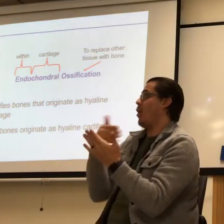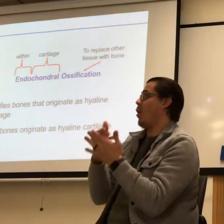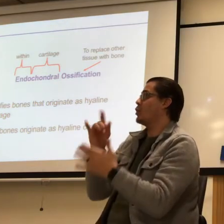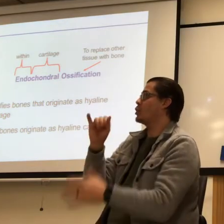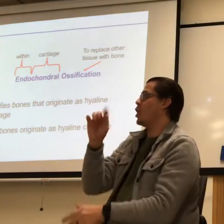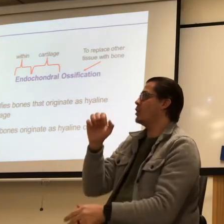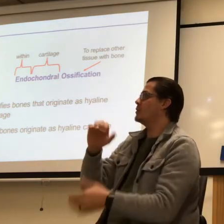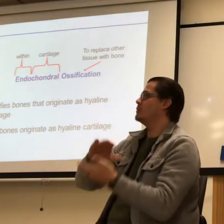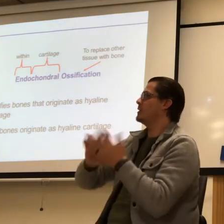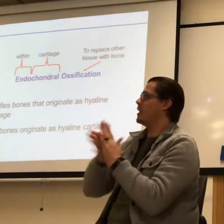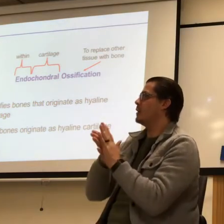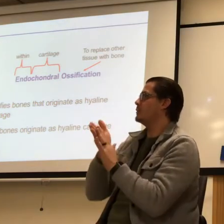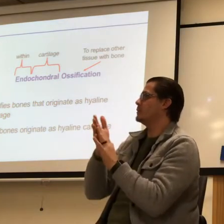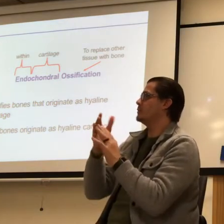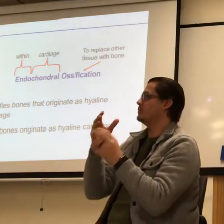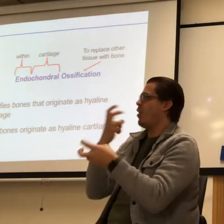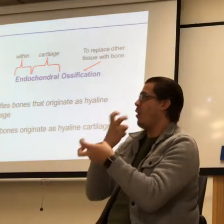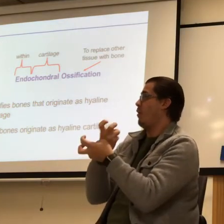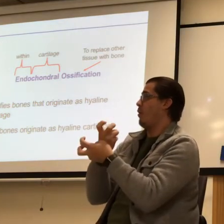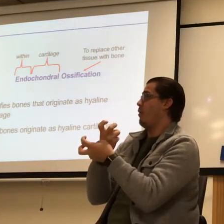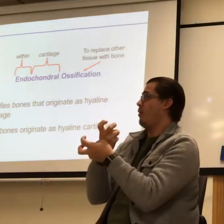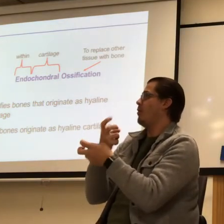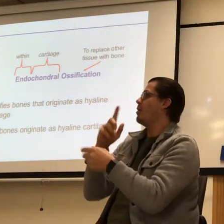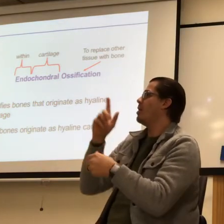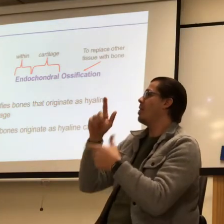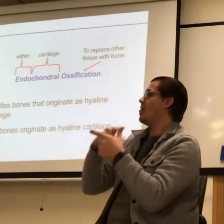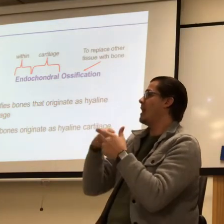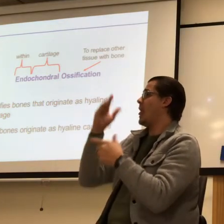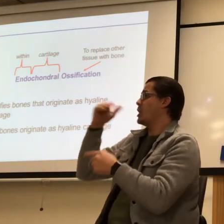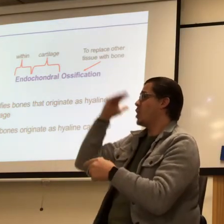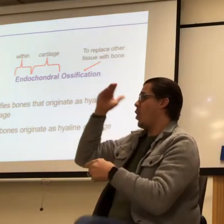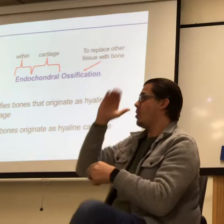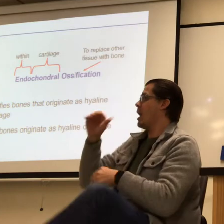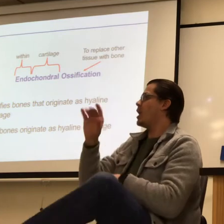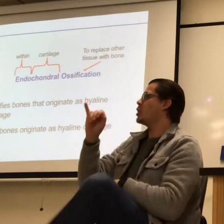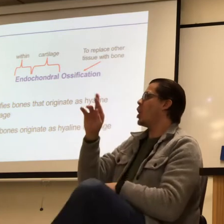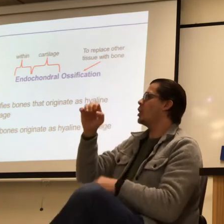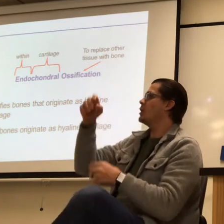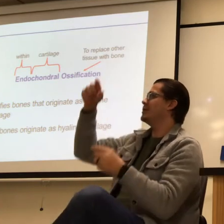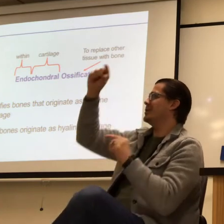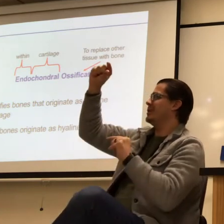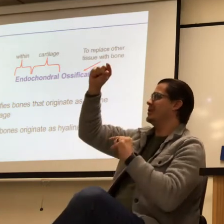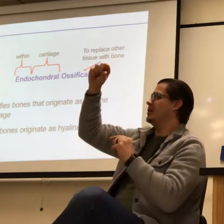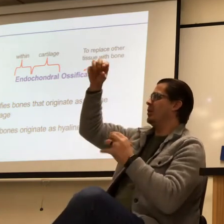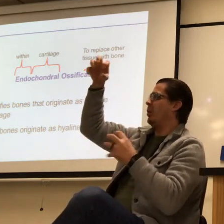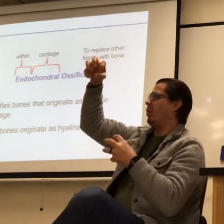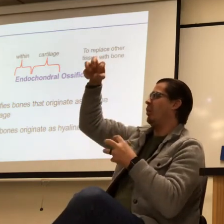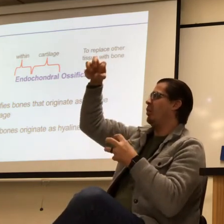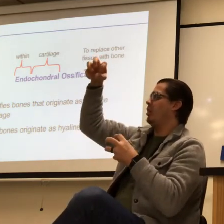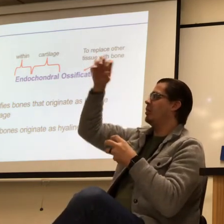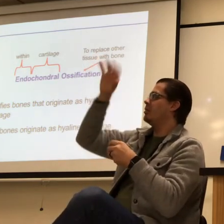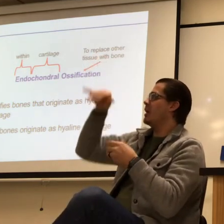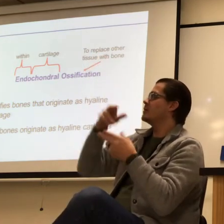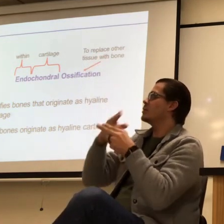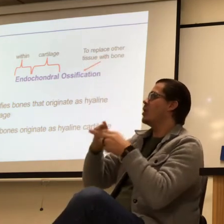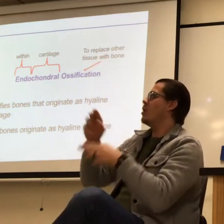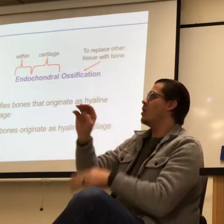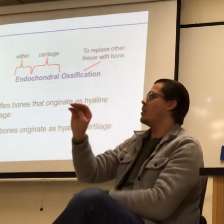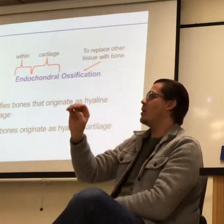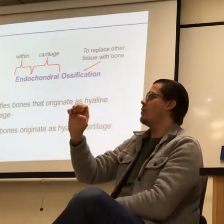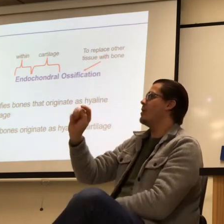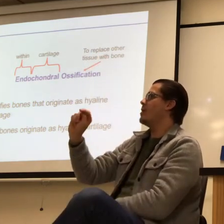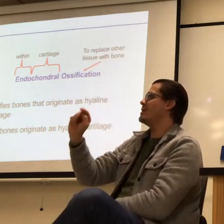becomes a fusion. So in an adult, when that cartilage fuses, it's called a metaphysis. So